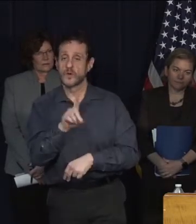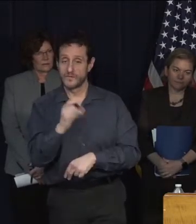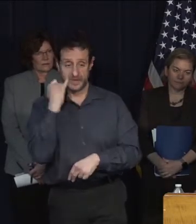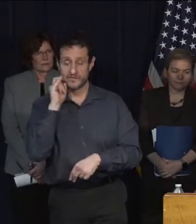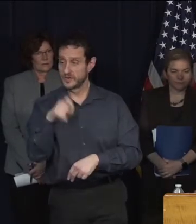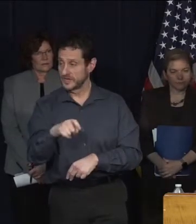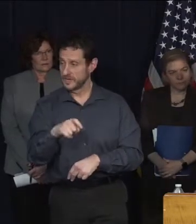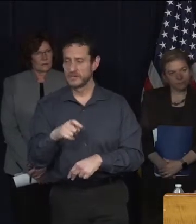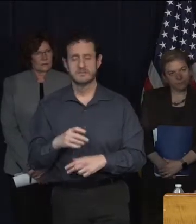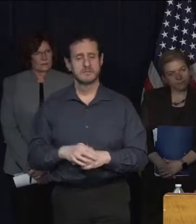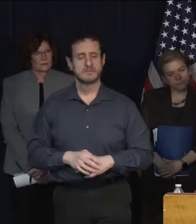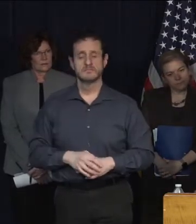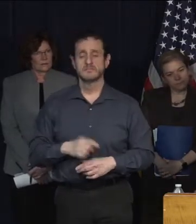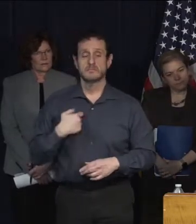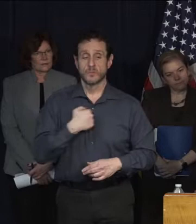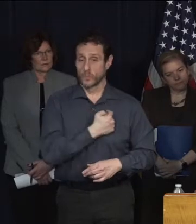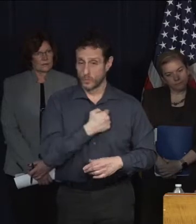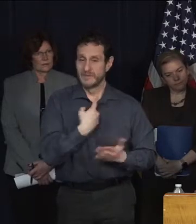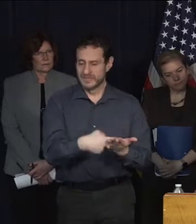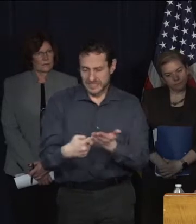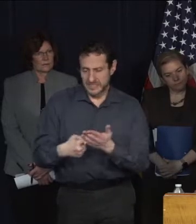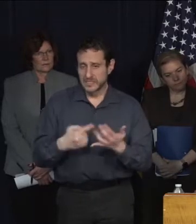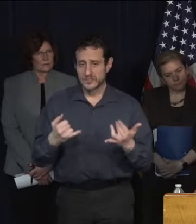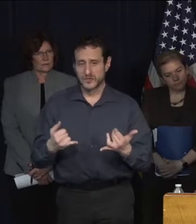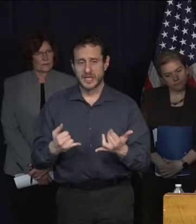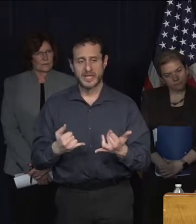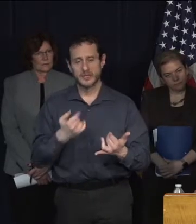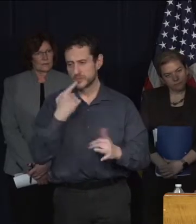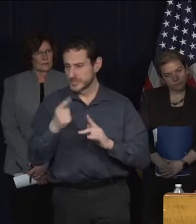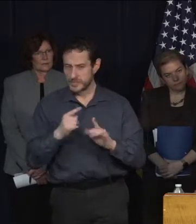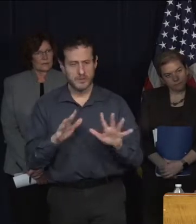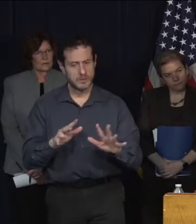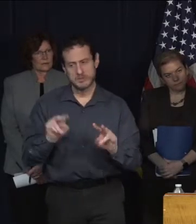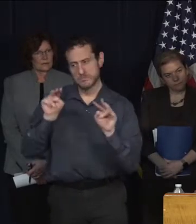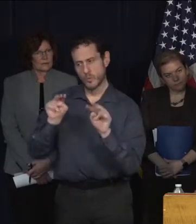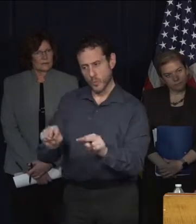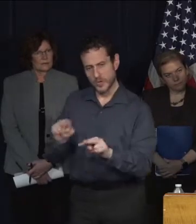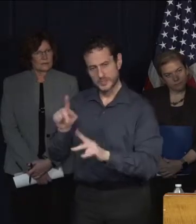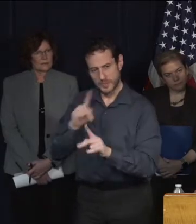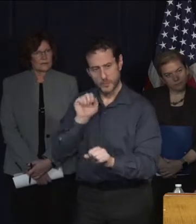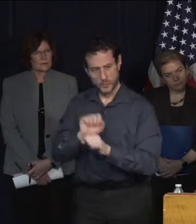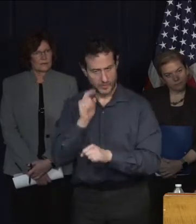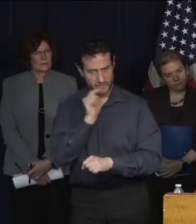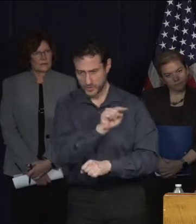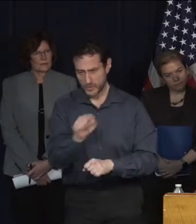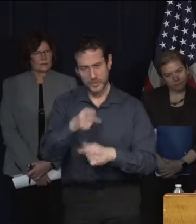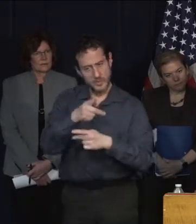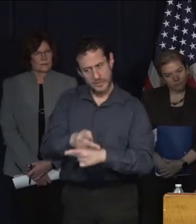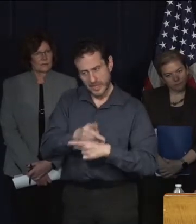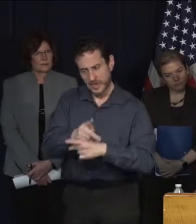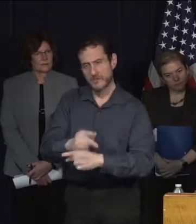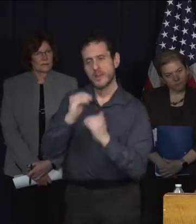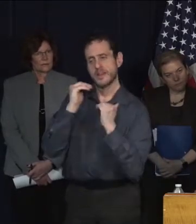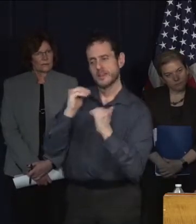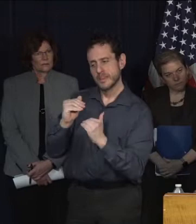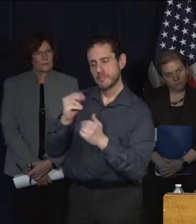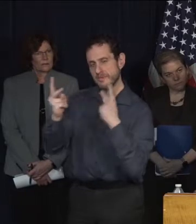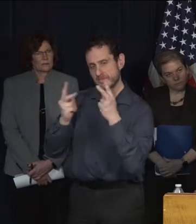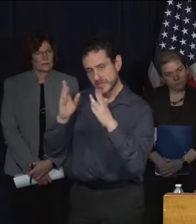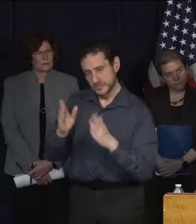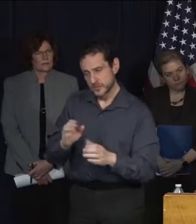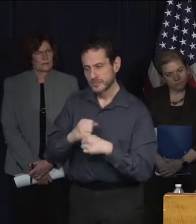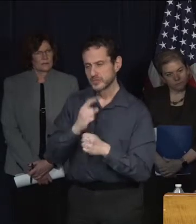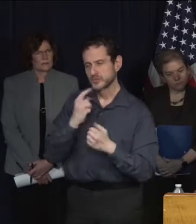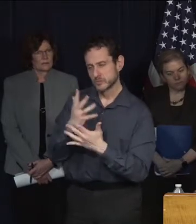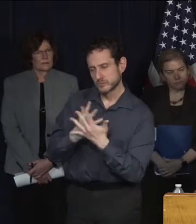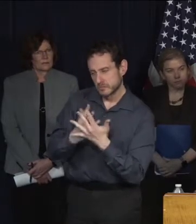just happened today to have people step up their vigilance and be careful, limiting visitors so that